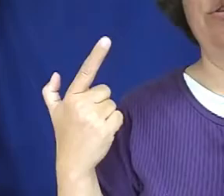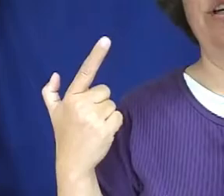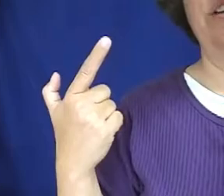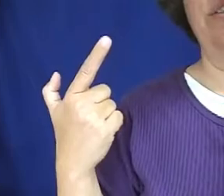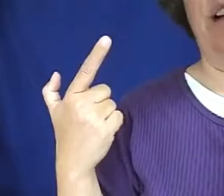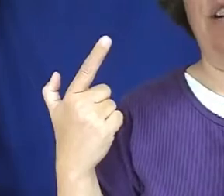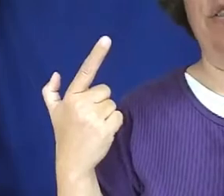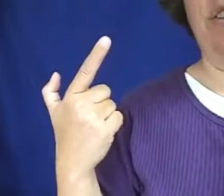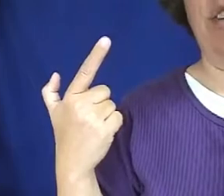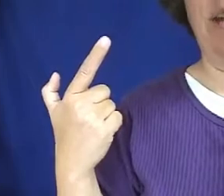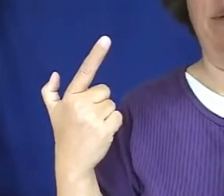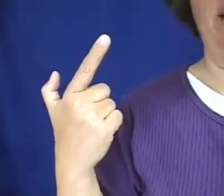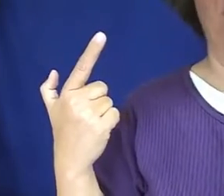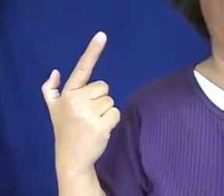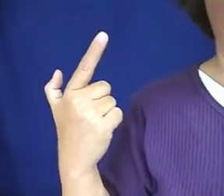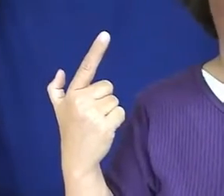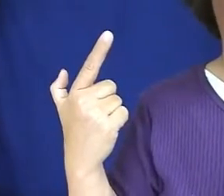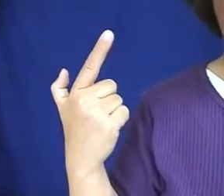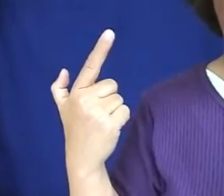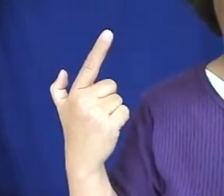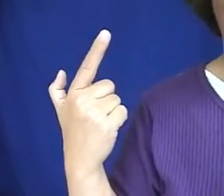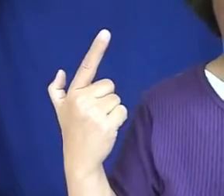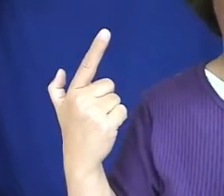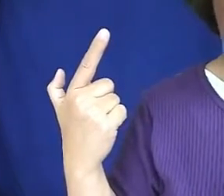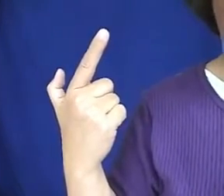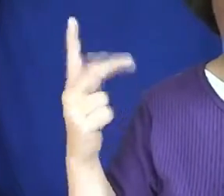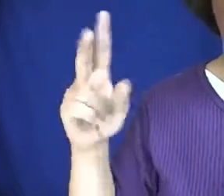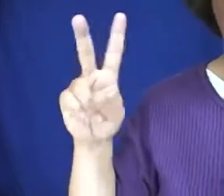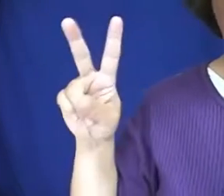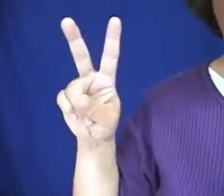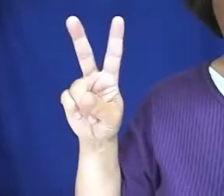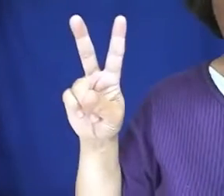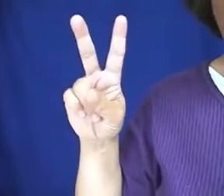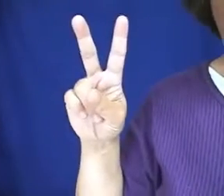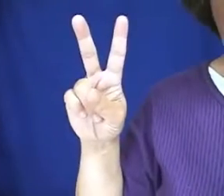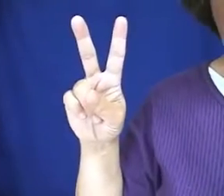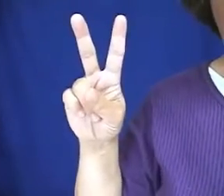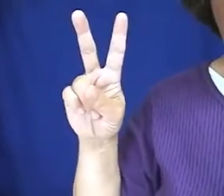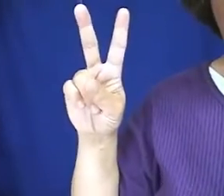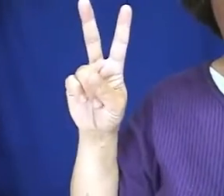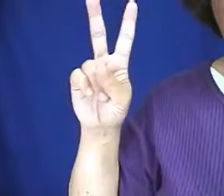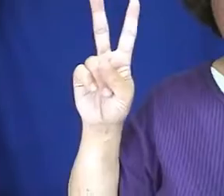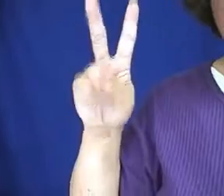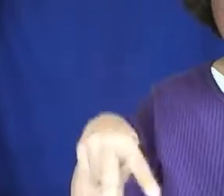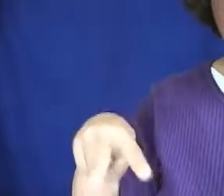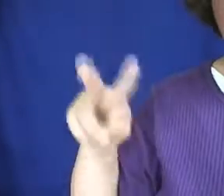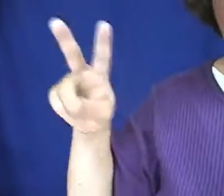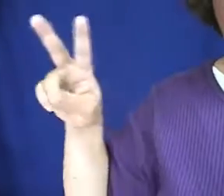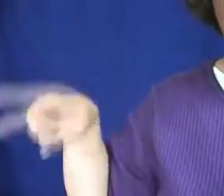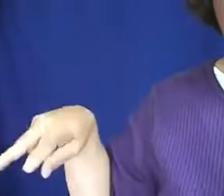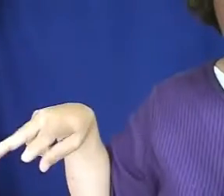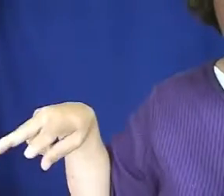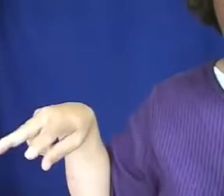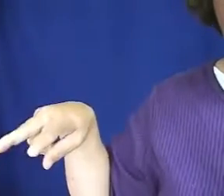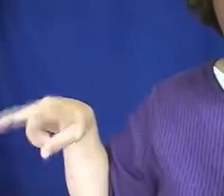22 follows the same pattern for all letters with double numbers. The number, down, down.